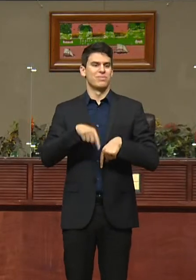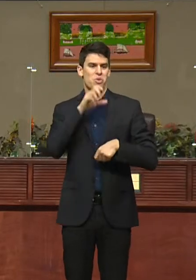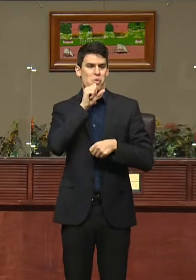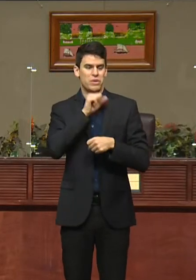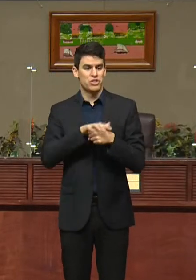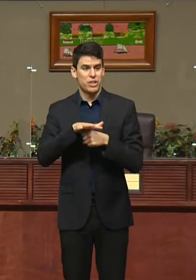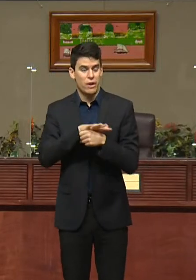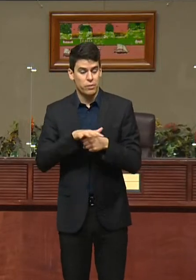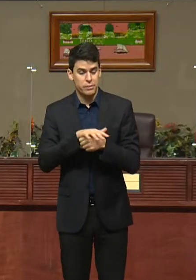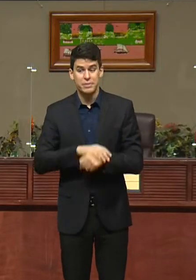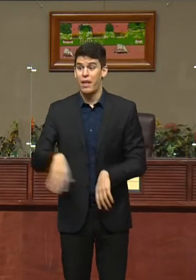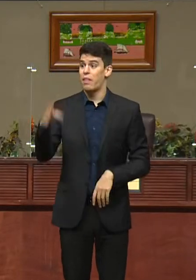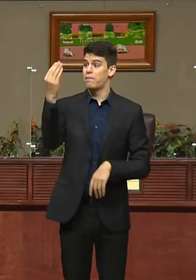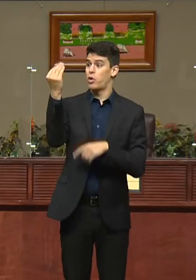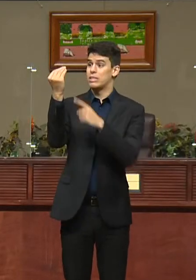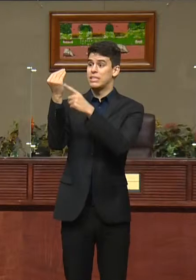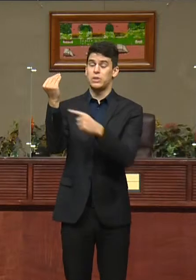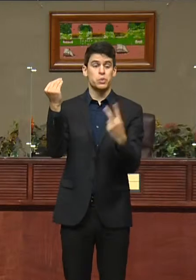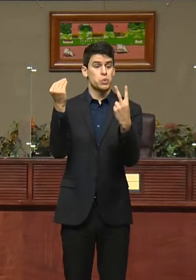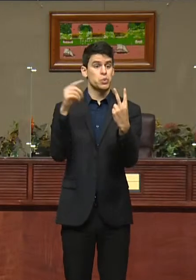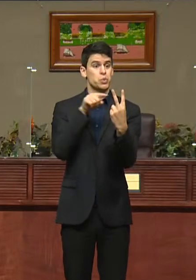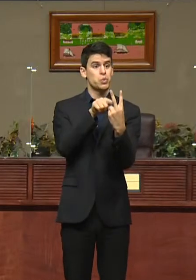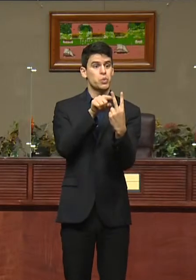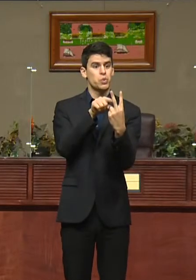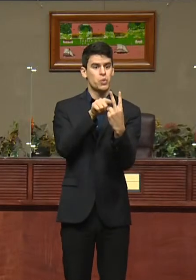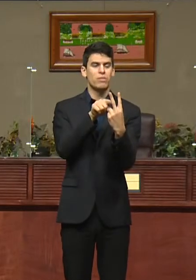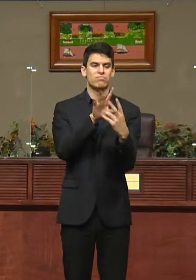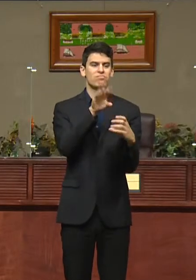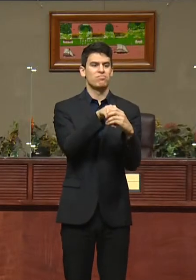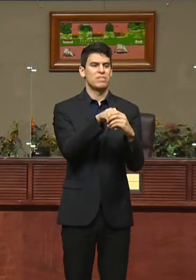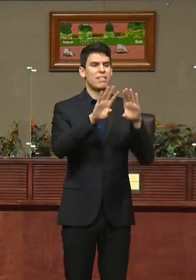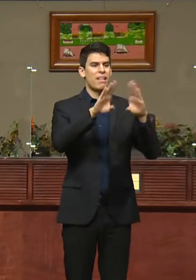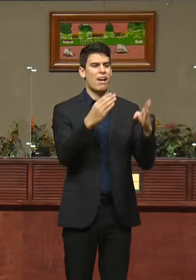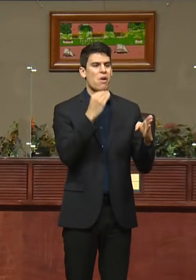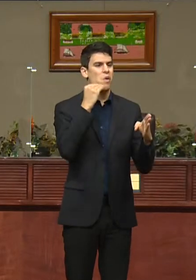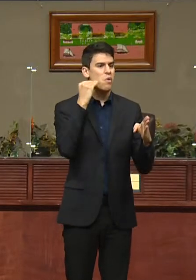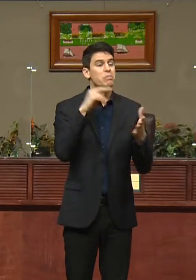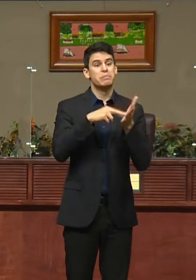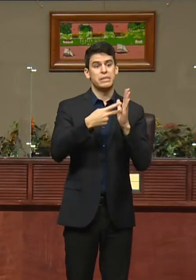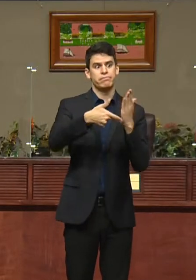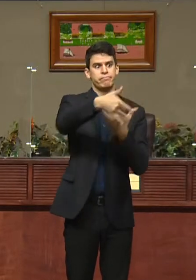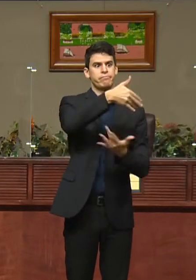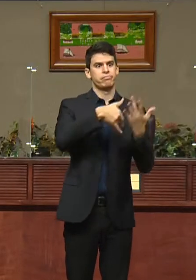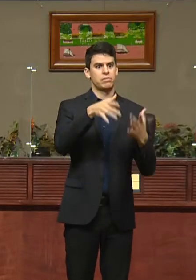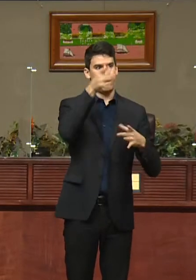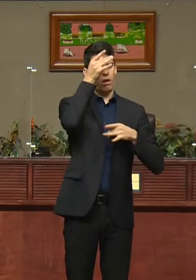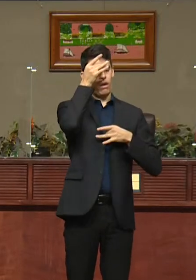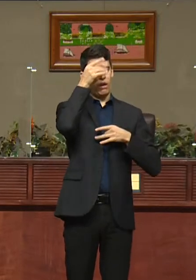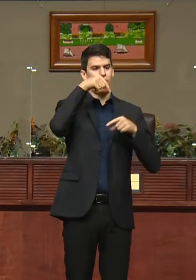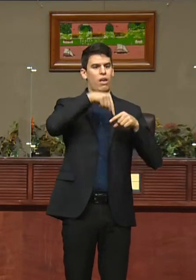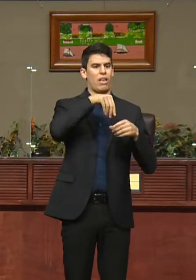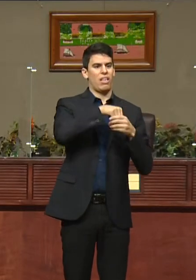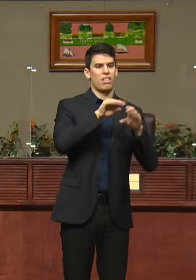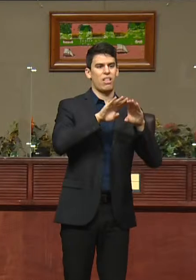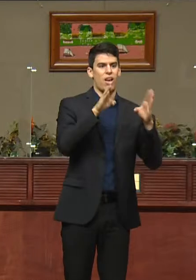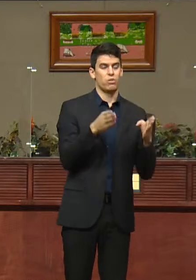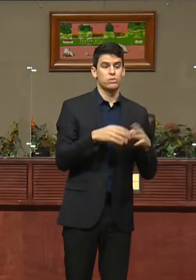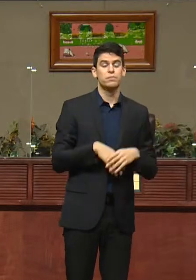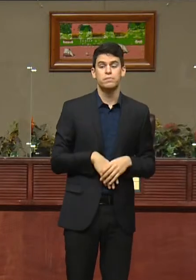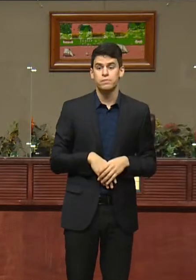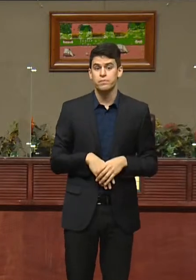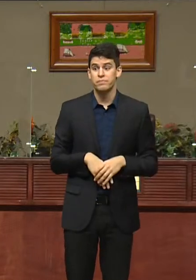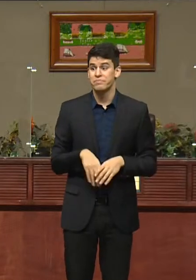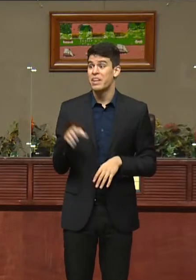of the 14 cases are related into a household, so that's inside transmission. There are not reported